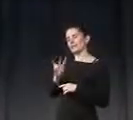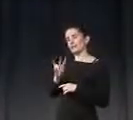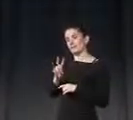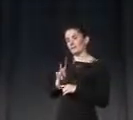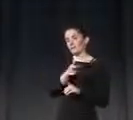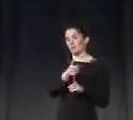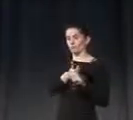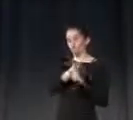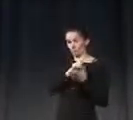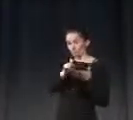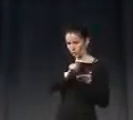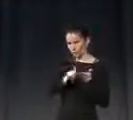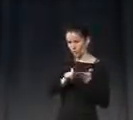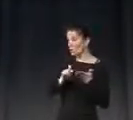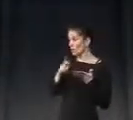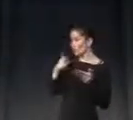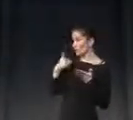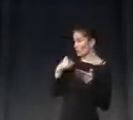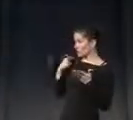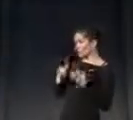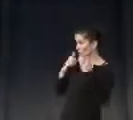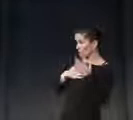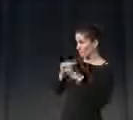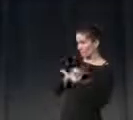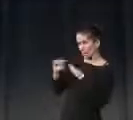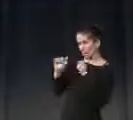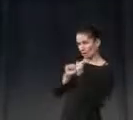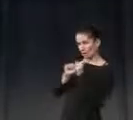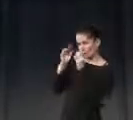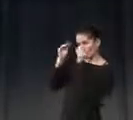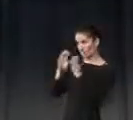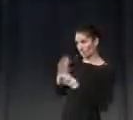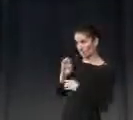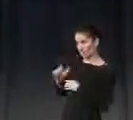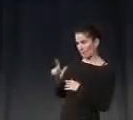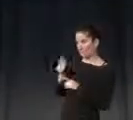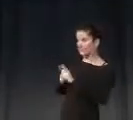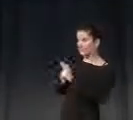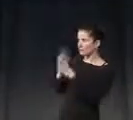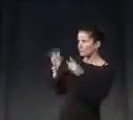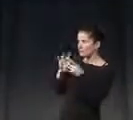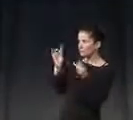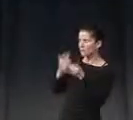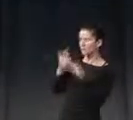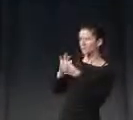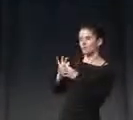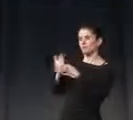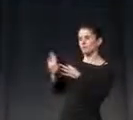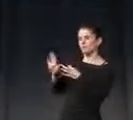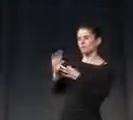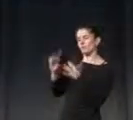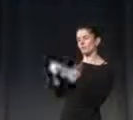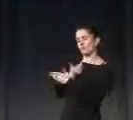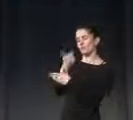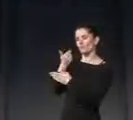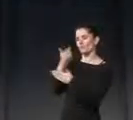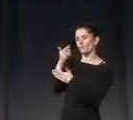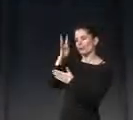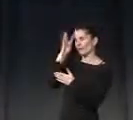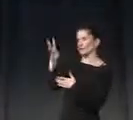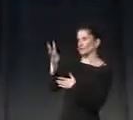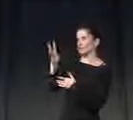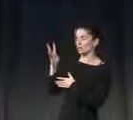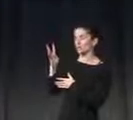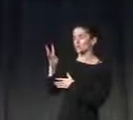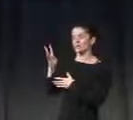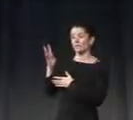of training with Professor Bell in Boston that he began to tell me about his wonderful new invention. He brought it under his arm in a black box, long